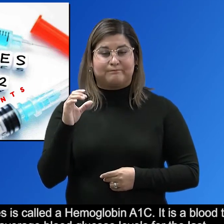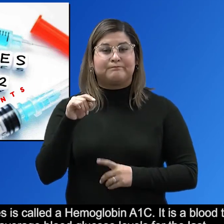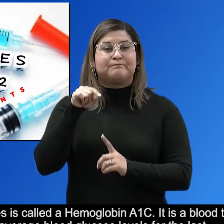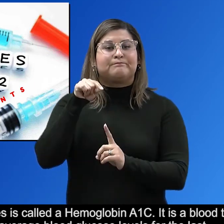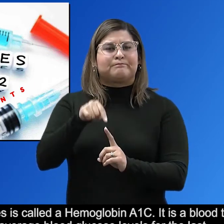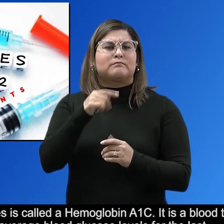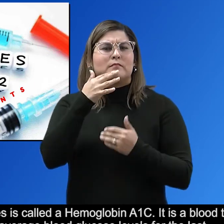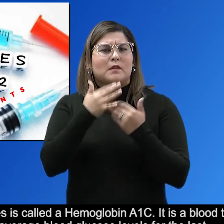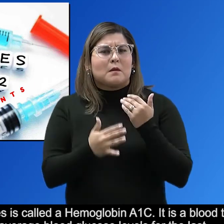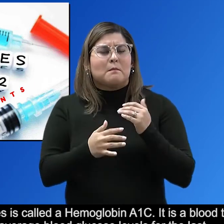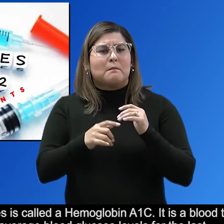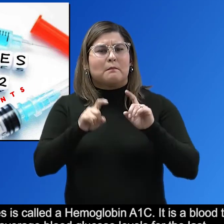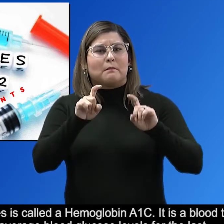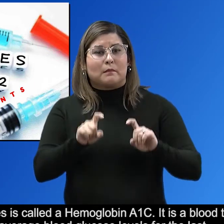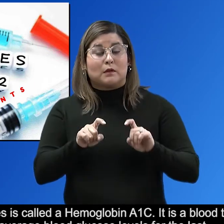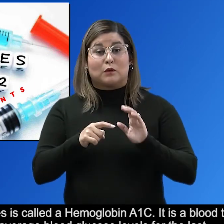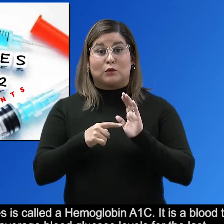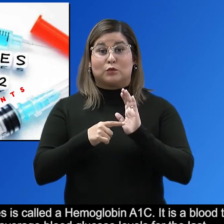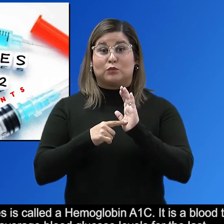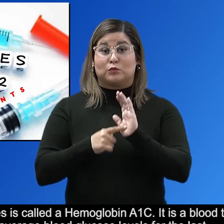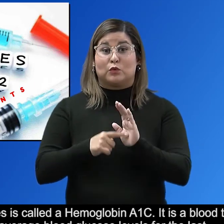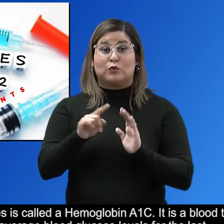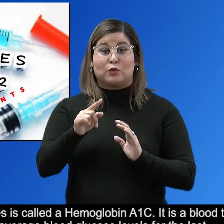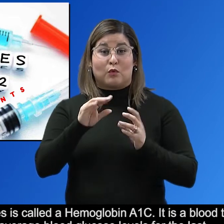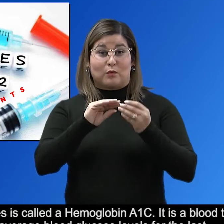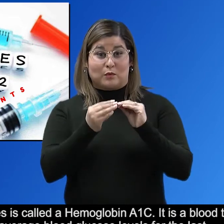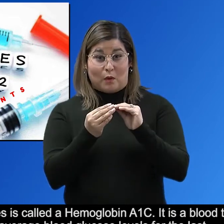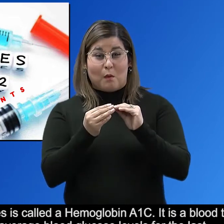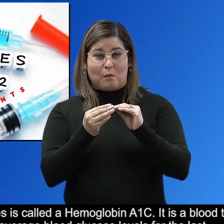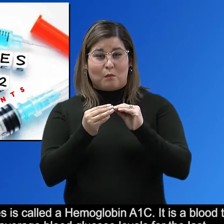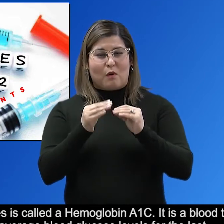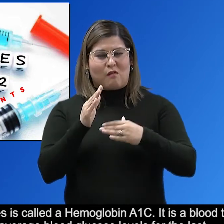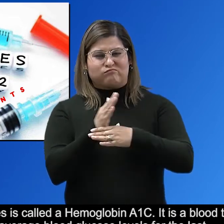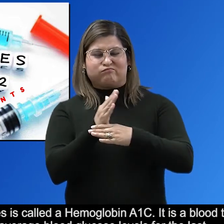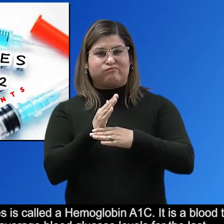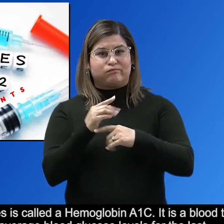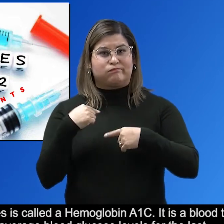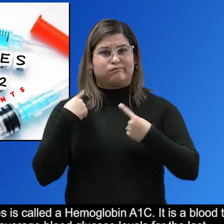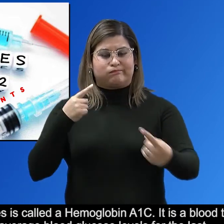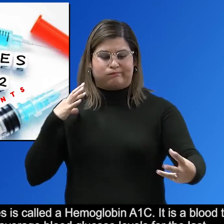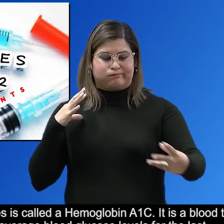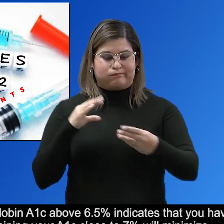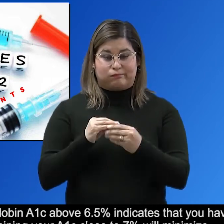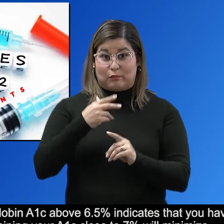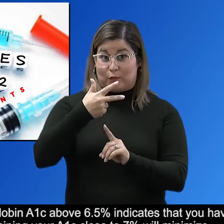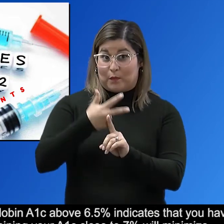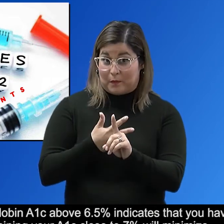It is a blood test that shows your average blood glucose levels for the last 3 months.